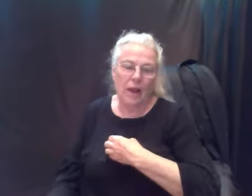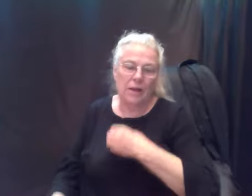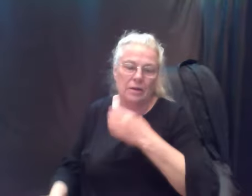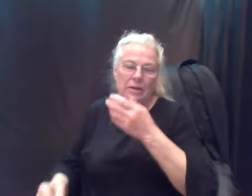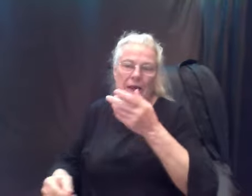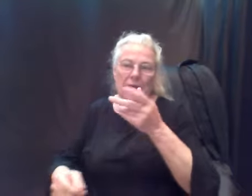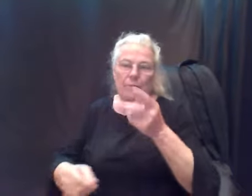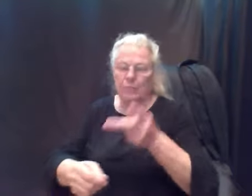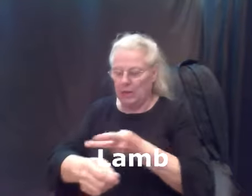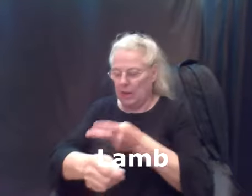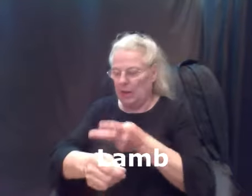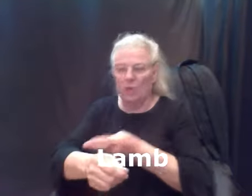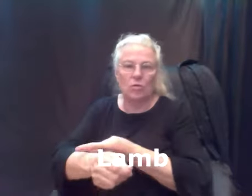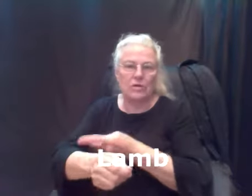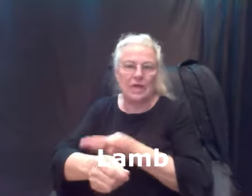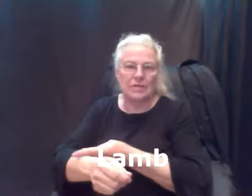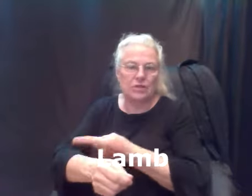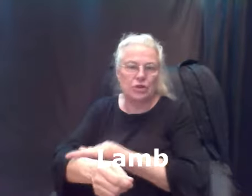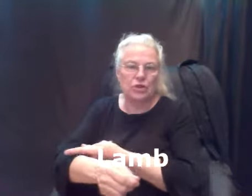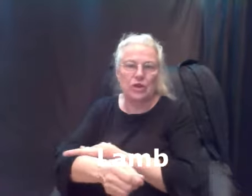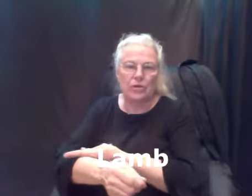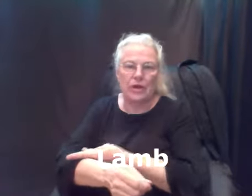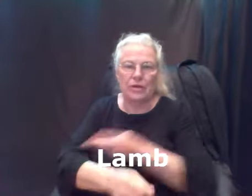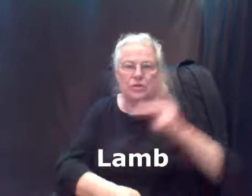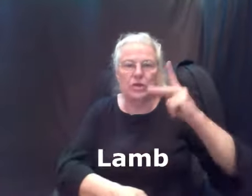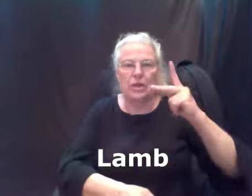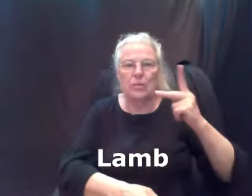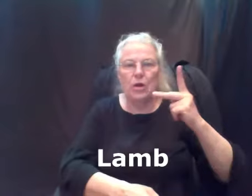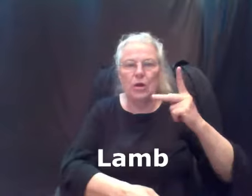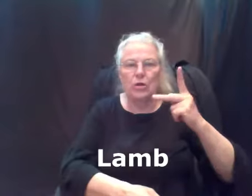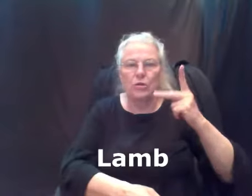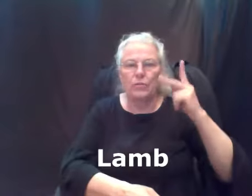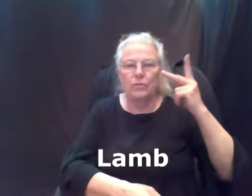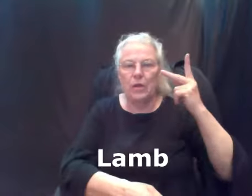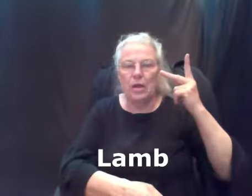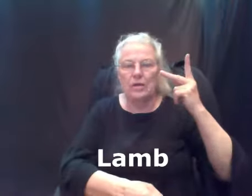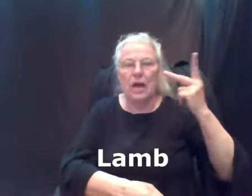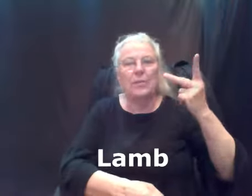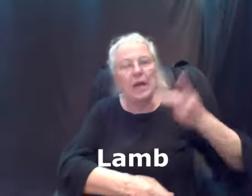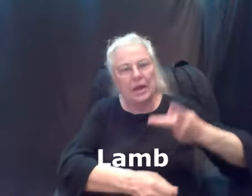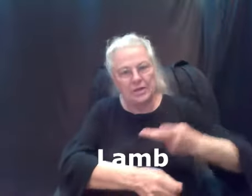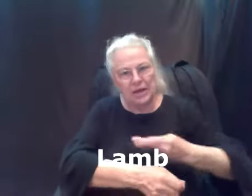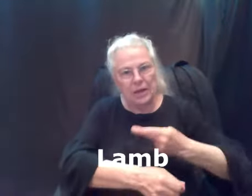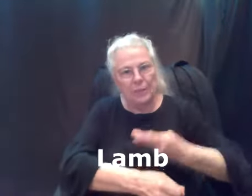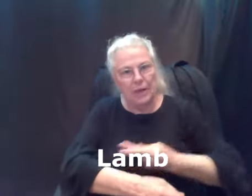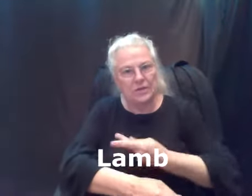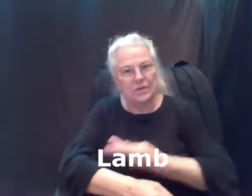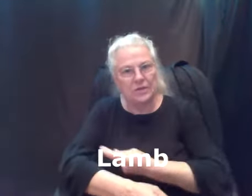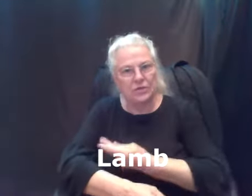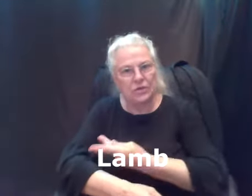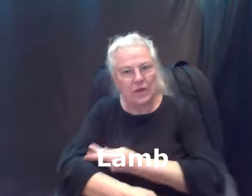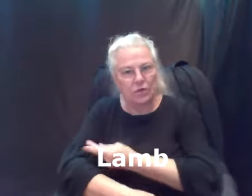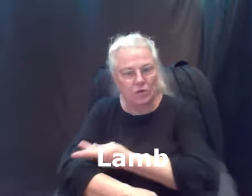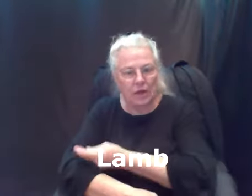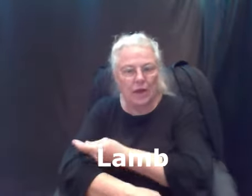And lamb, and of course that's the shearing of the sheep. Your dominant hand is like a pair of scissors and you're cutting